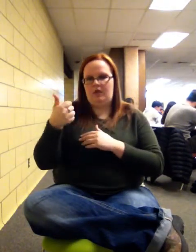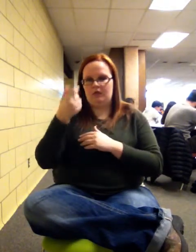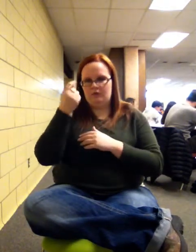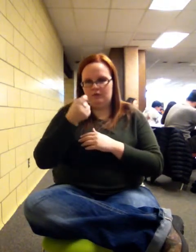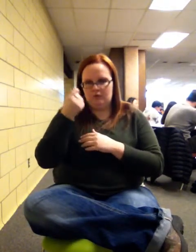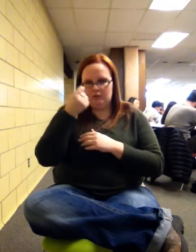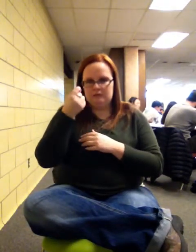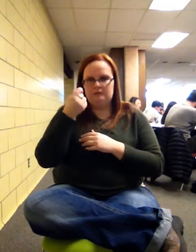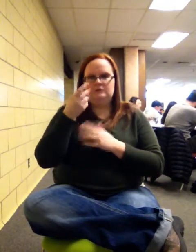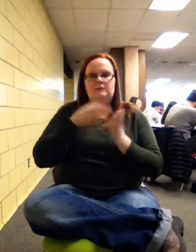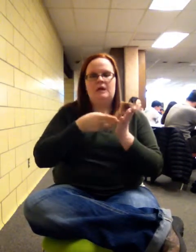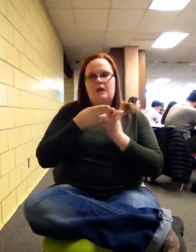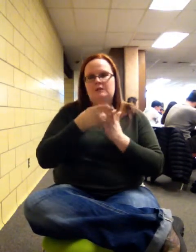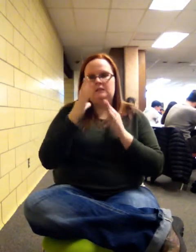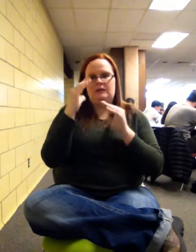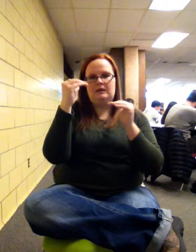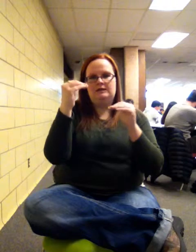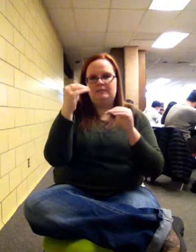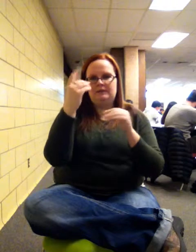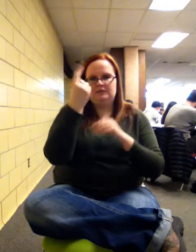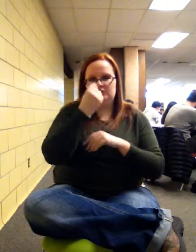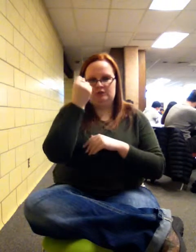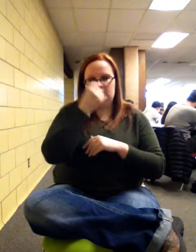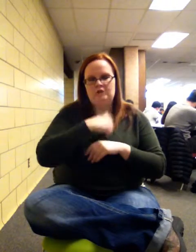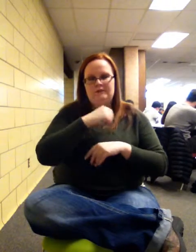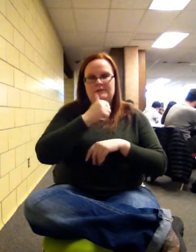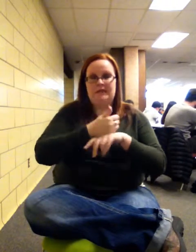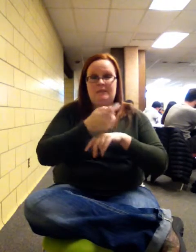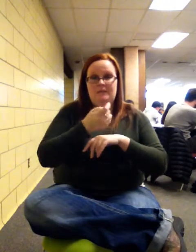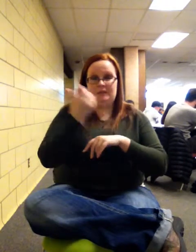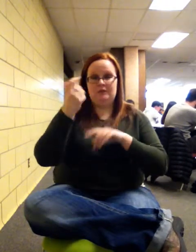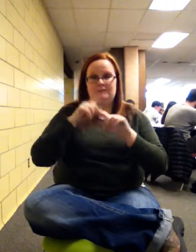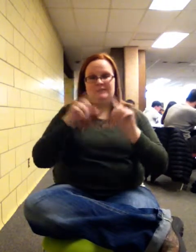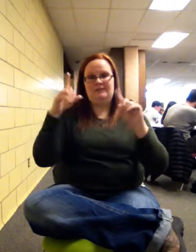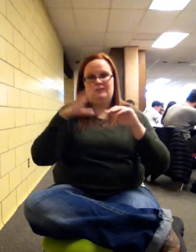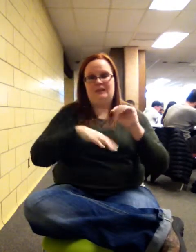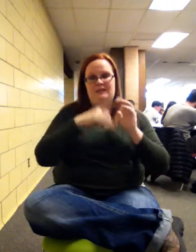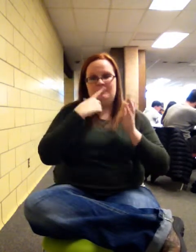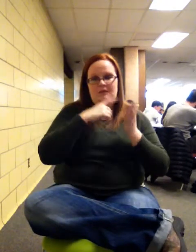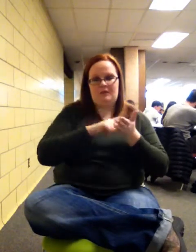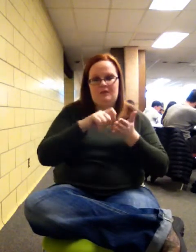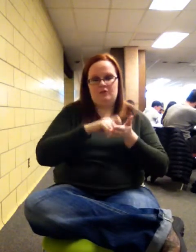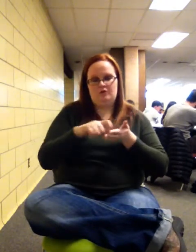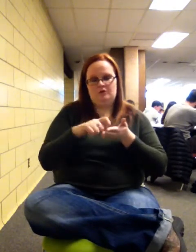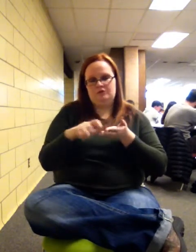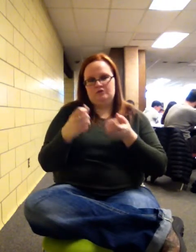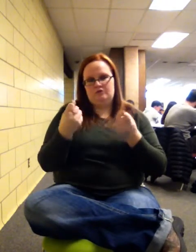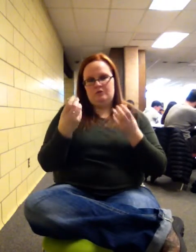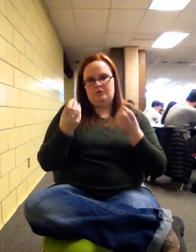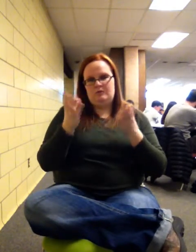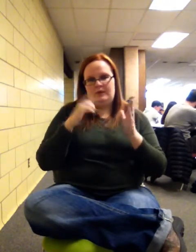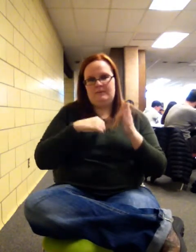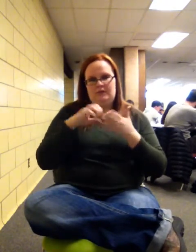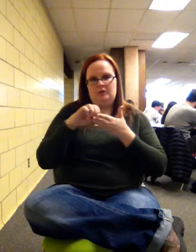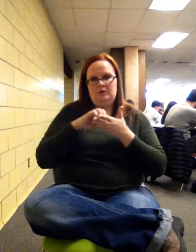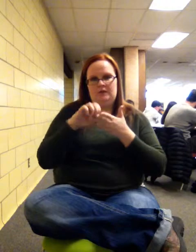And honestly, the expectations theory, I set up a little bit different than the author, so let me erase the board and then we'll talk about